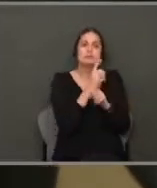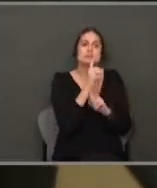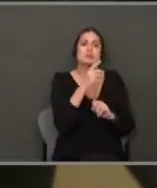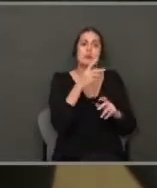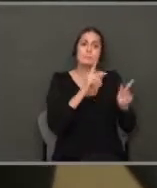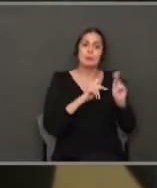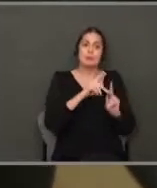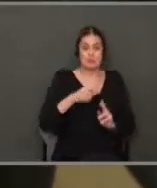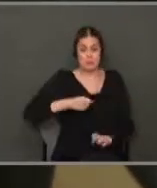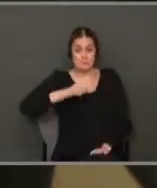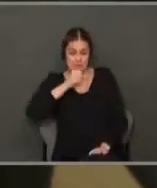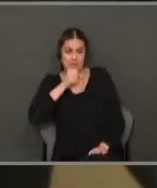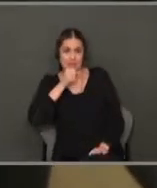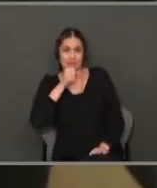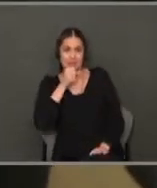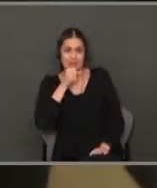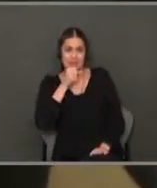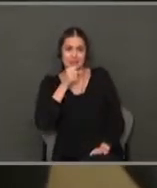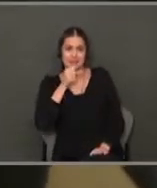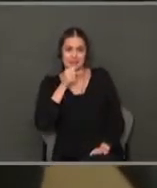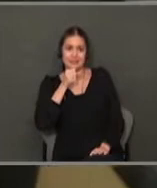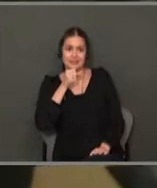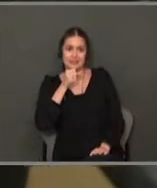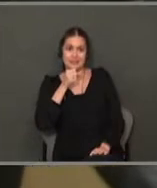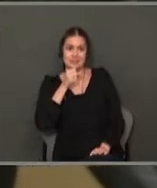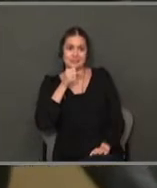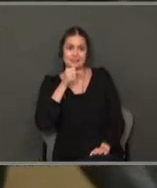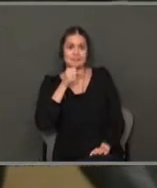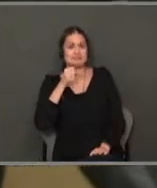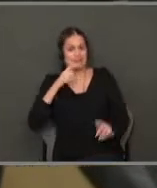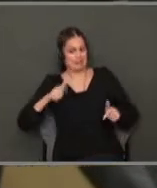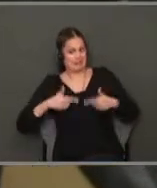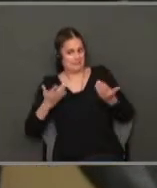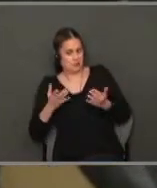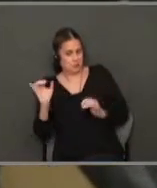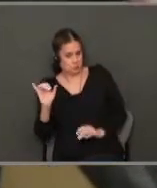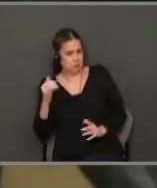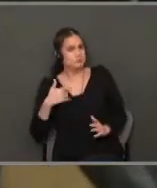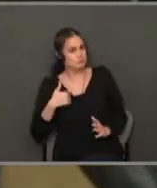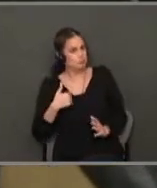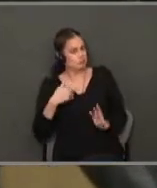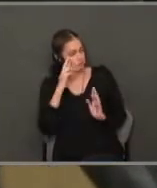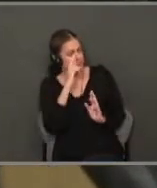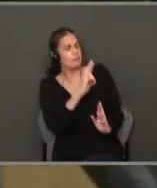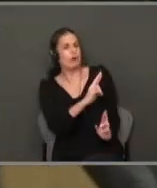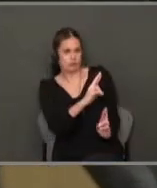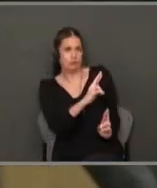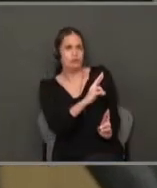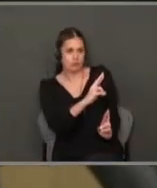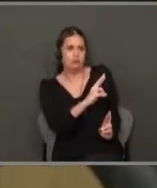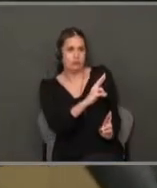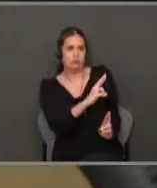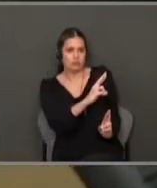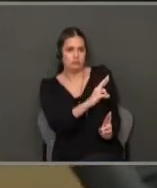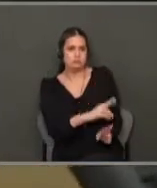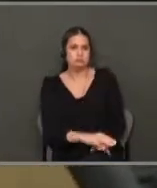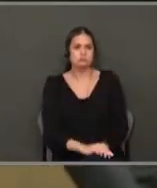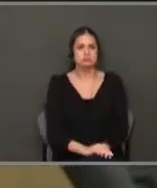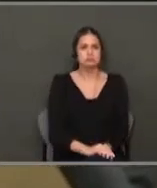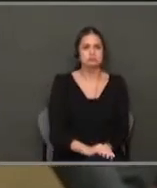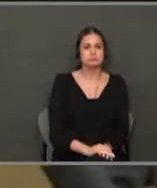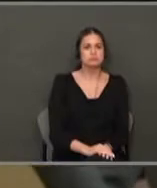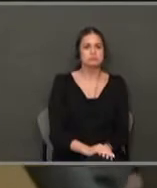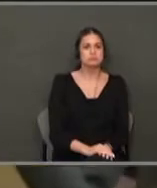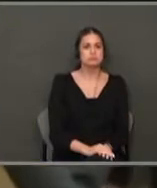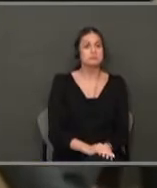the people who have the microphone are your neighbors. And so let's treat them as if you would want your neighbor to treat you, okay? So with